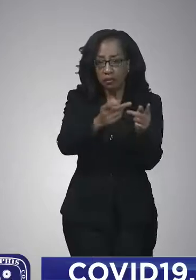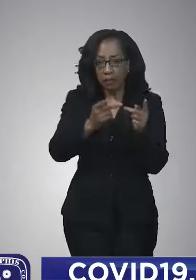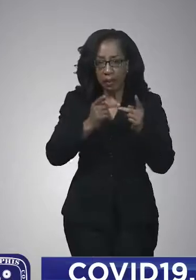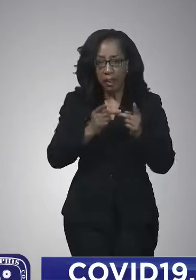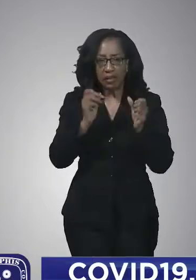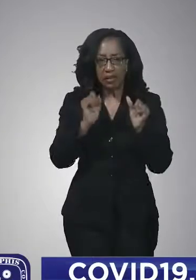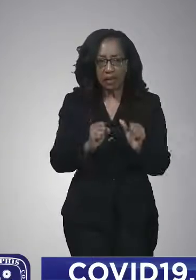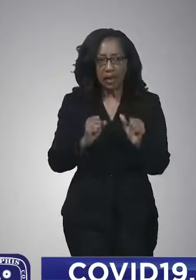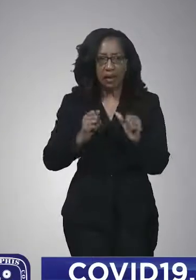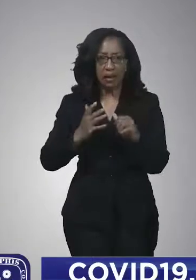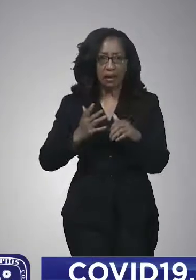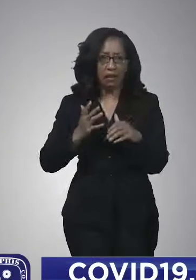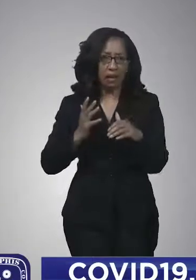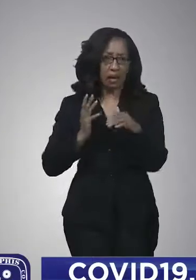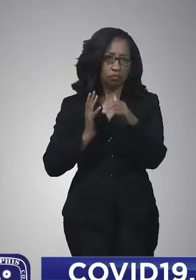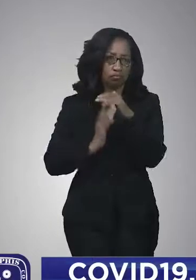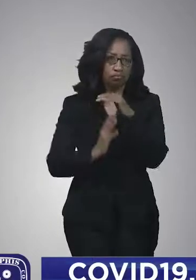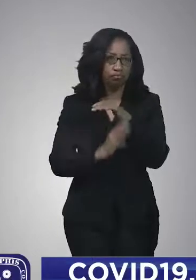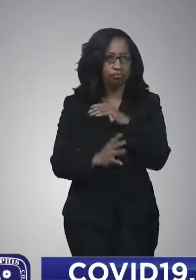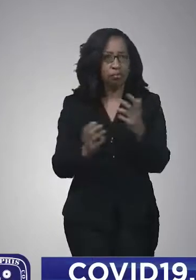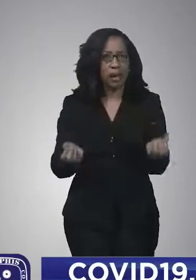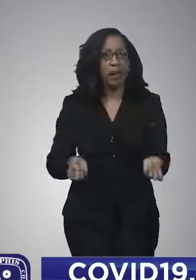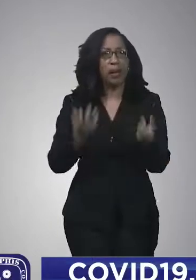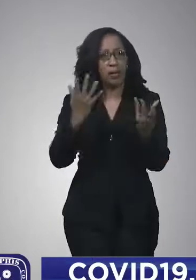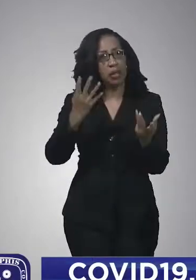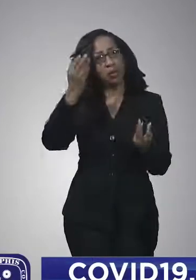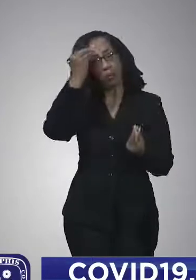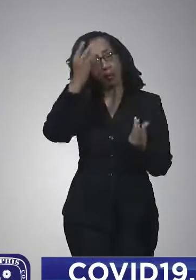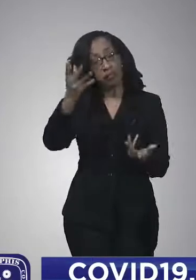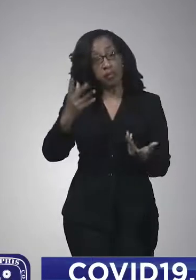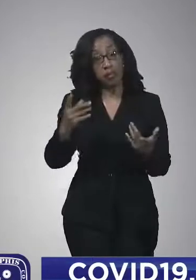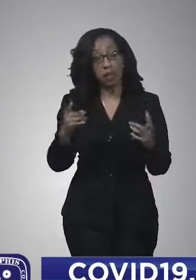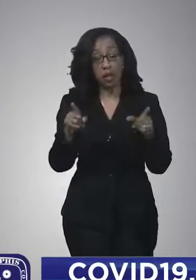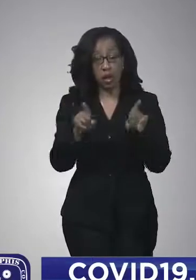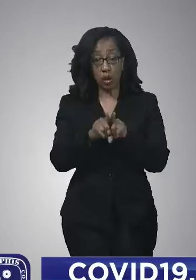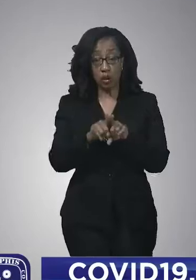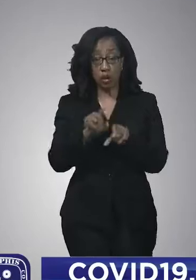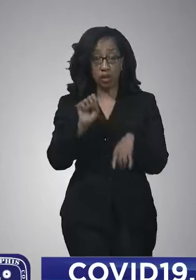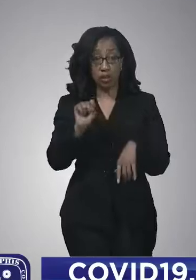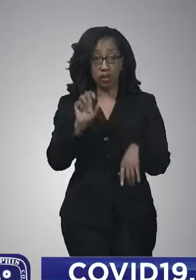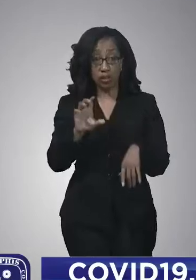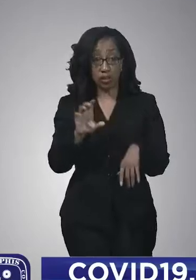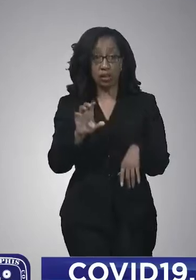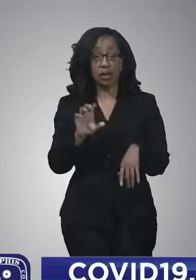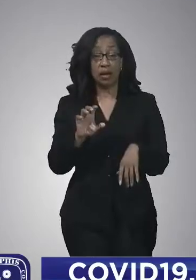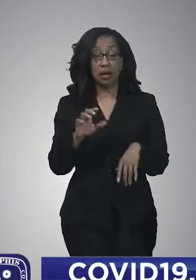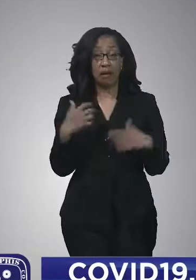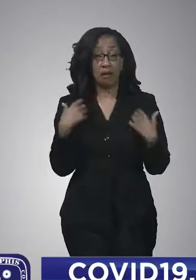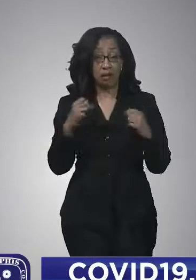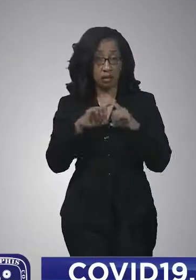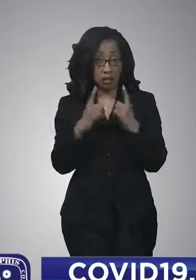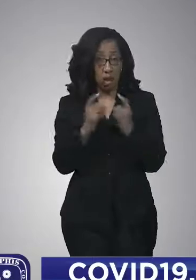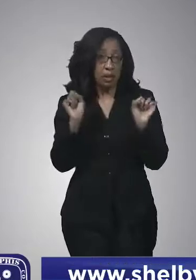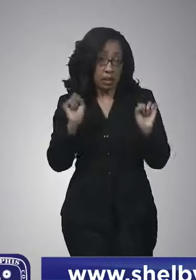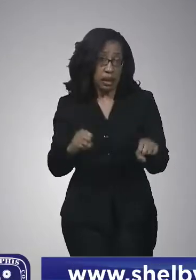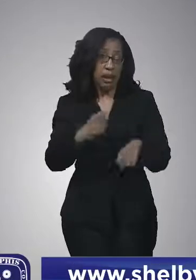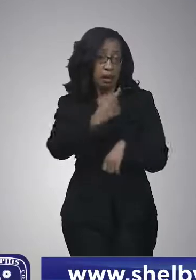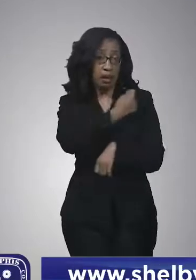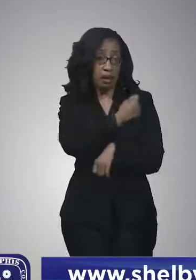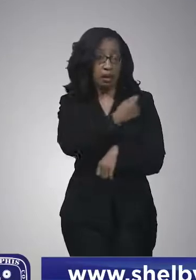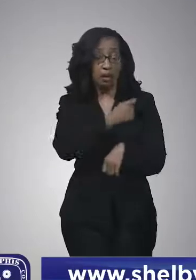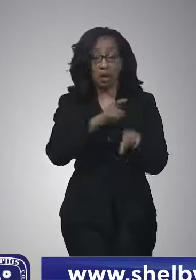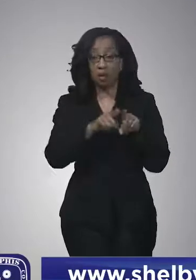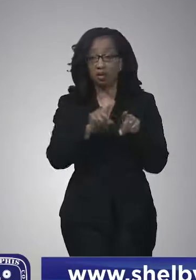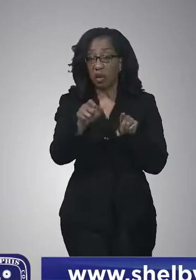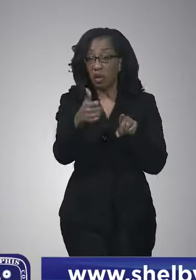and we will be ready to not only give vaccinations ourselves at Shelby County Health Department, but we will also be ready to support those